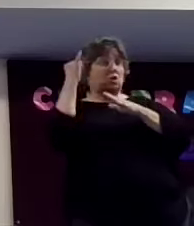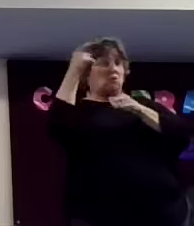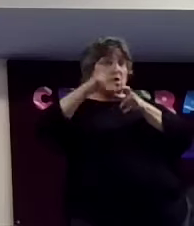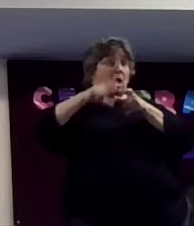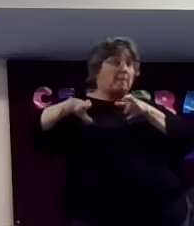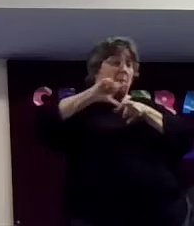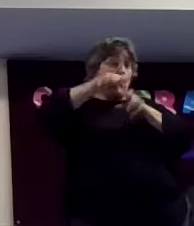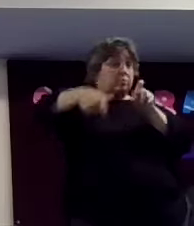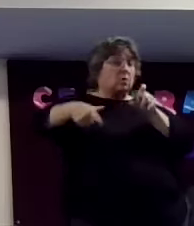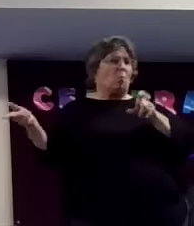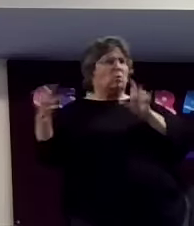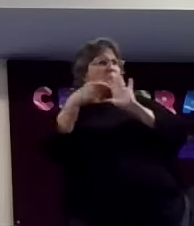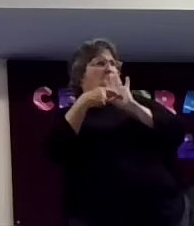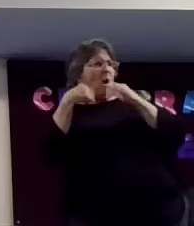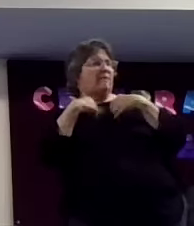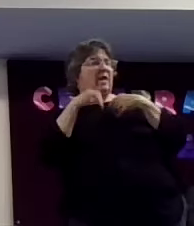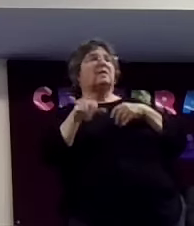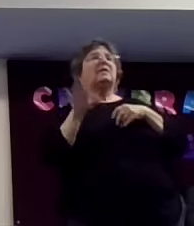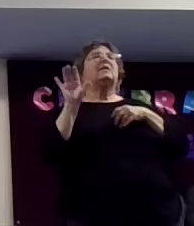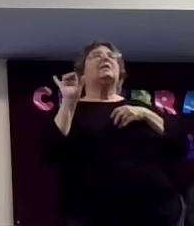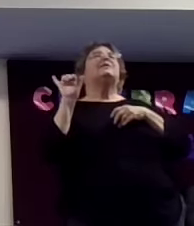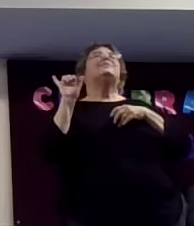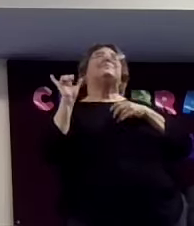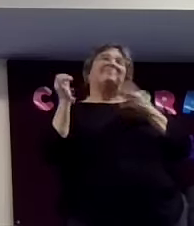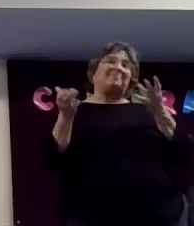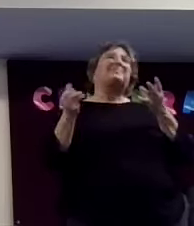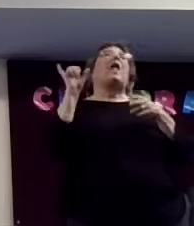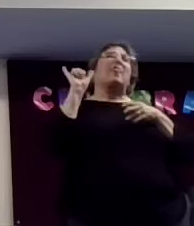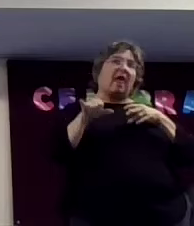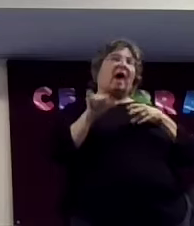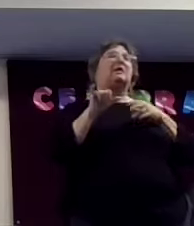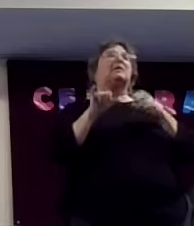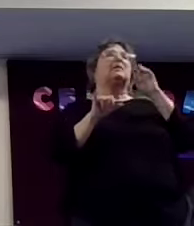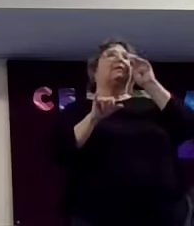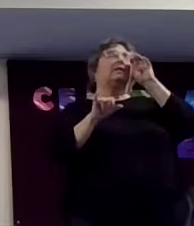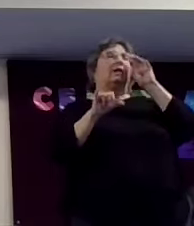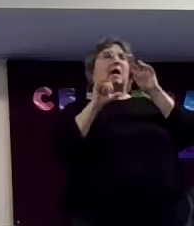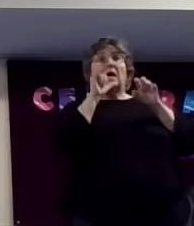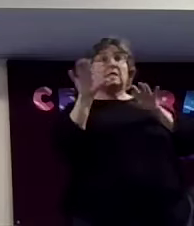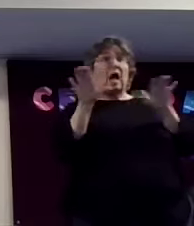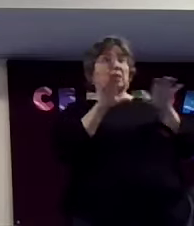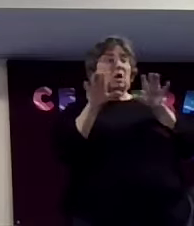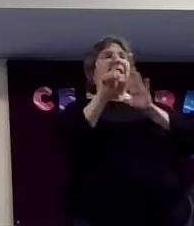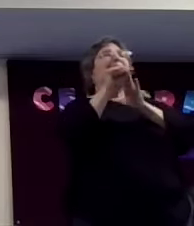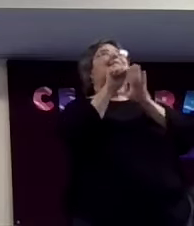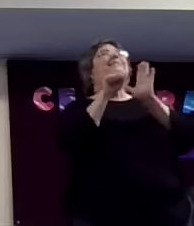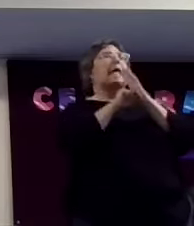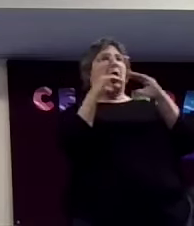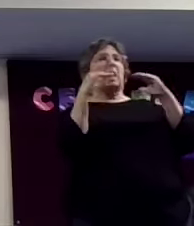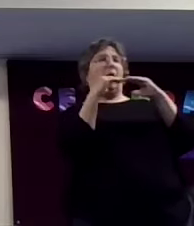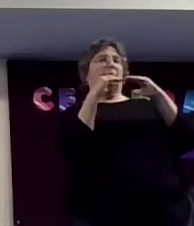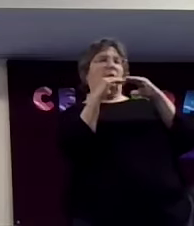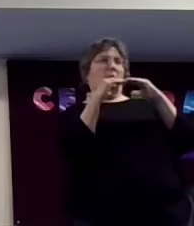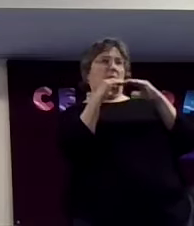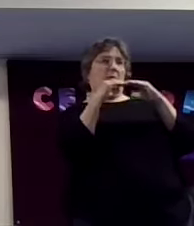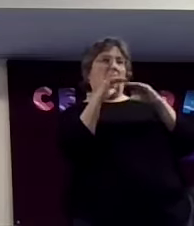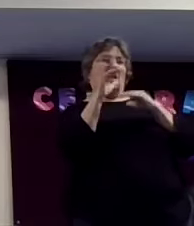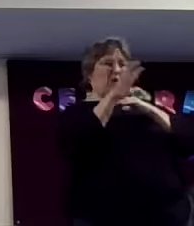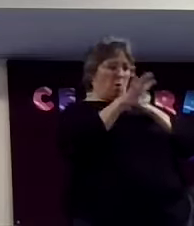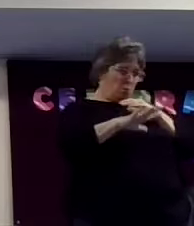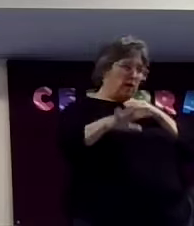suburbs? Yeah, those that is not done on a statewide level. Those